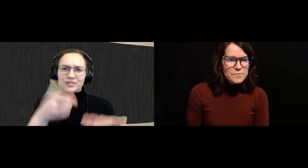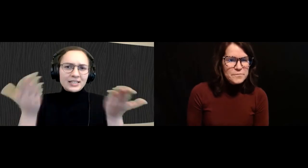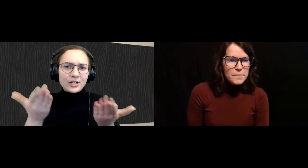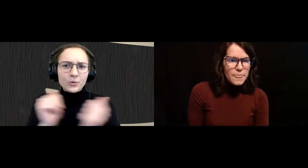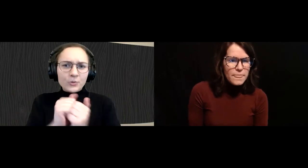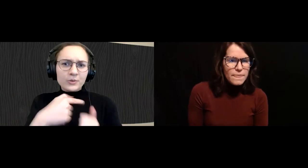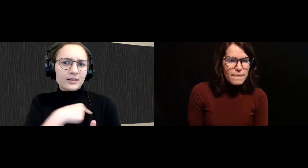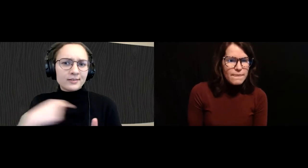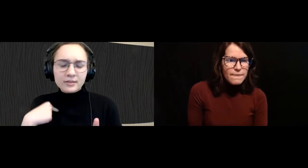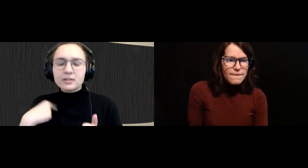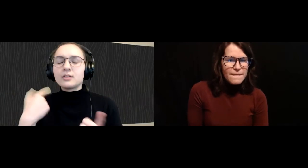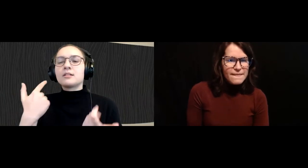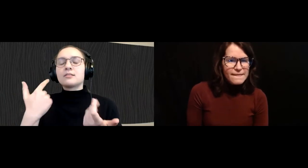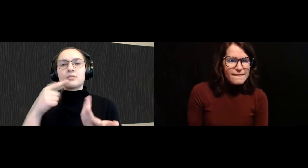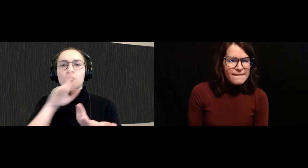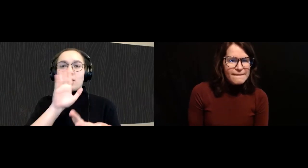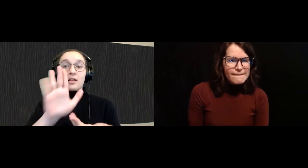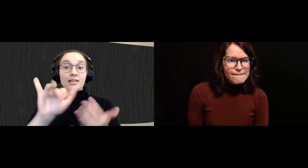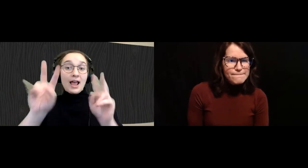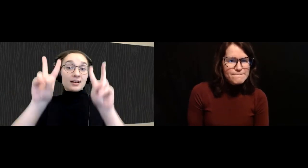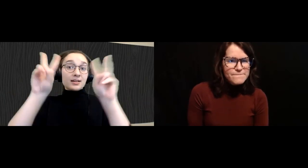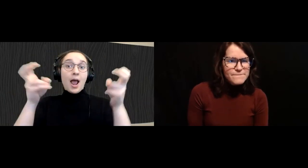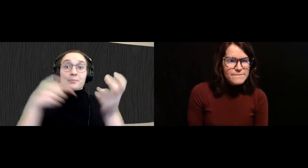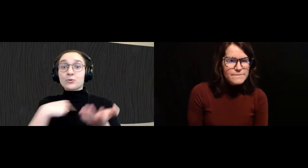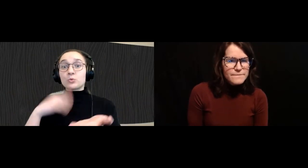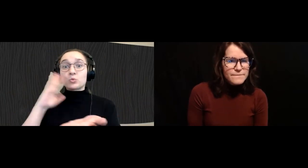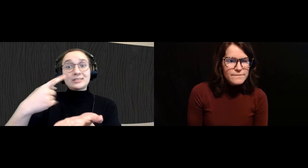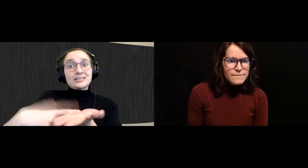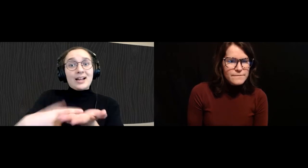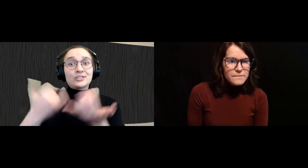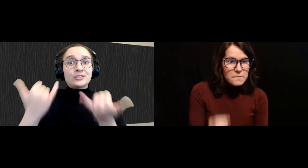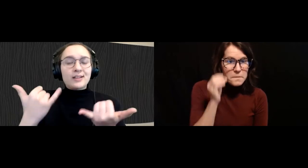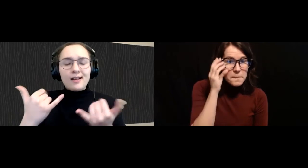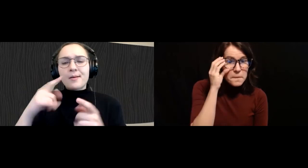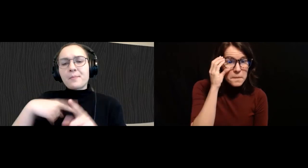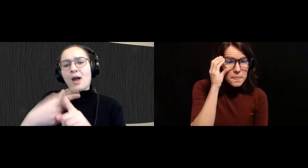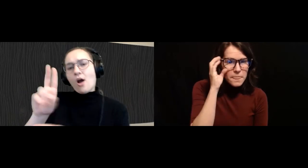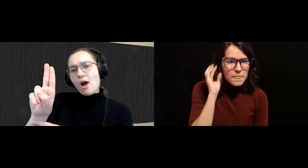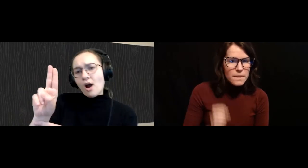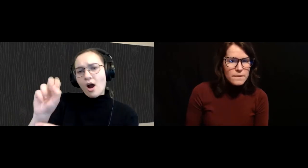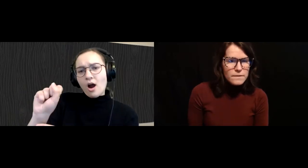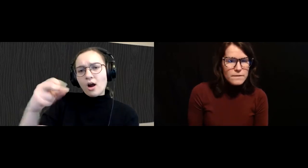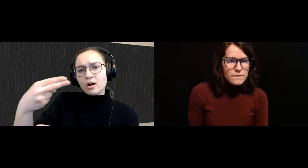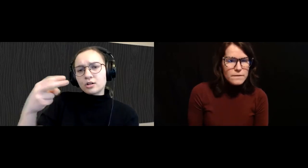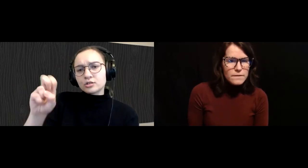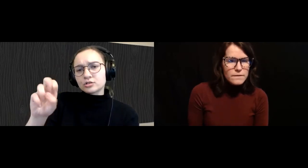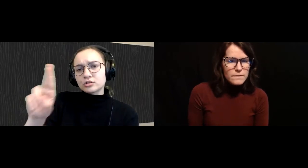And we're really thrilled to have her here with us. She's going to speak on the topic today about